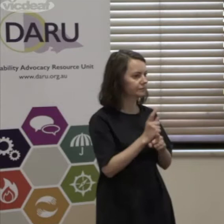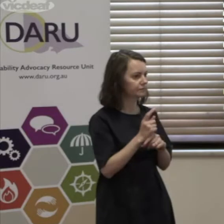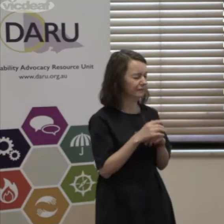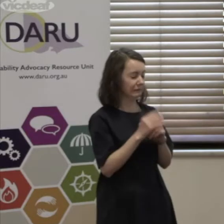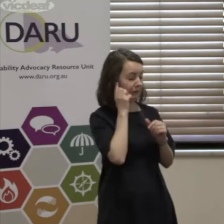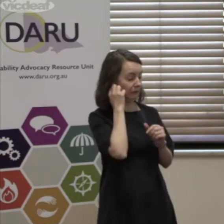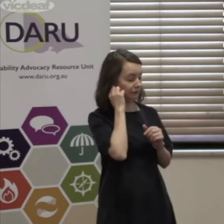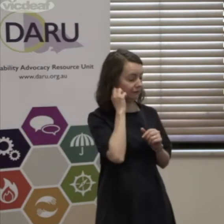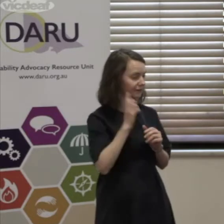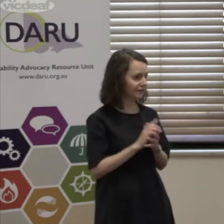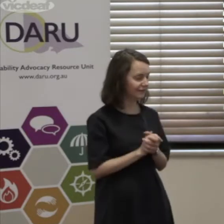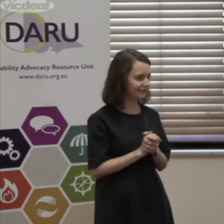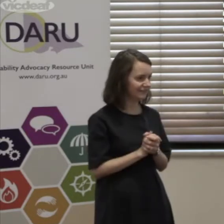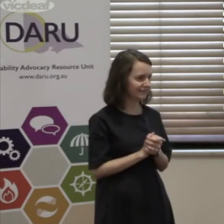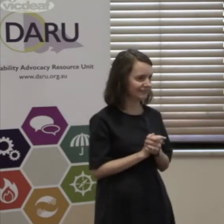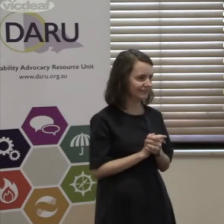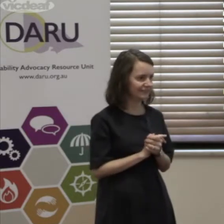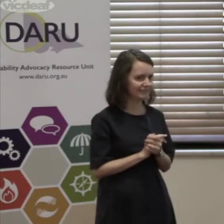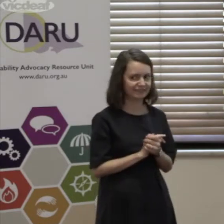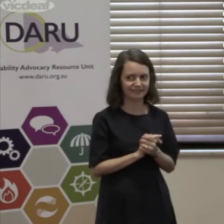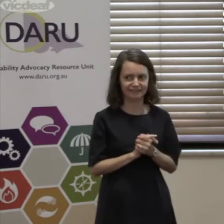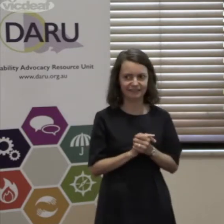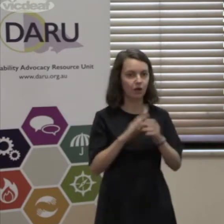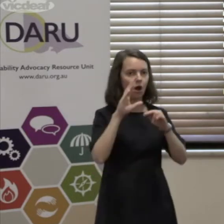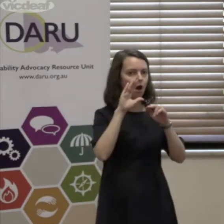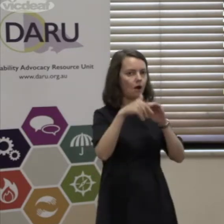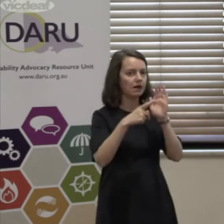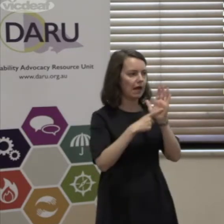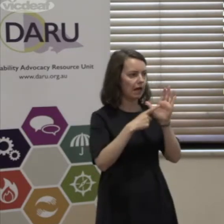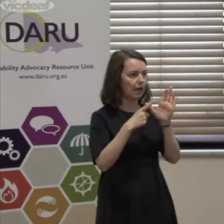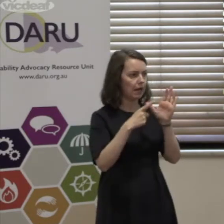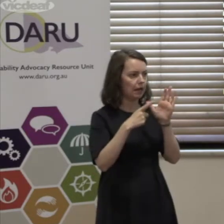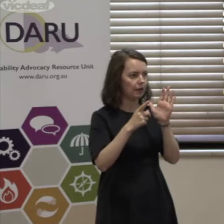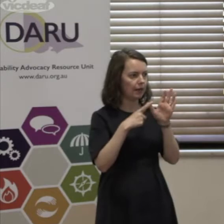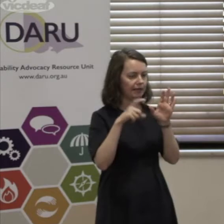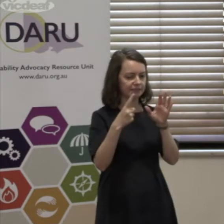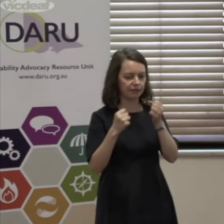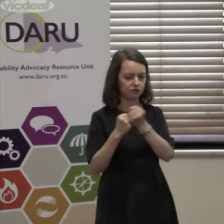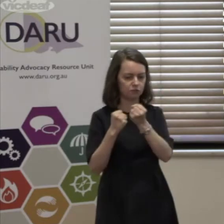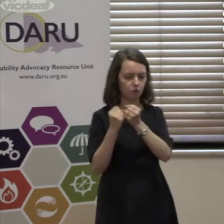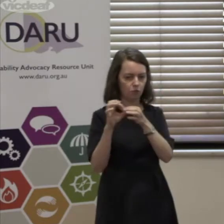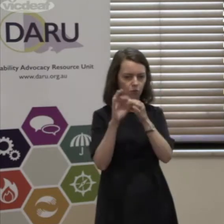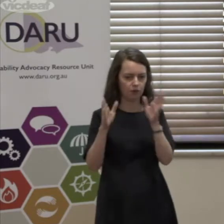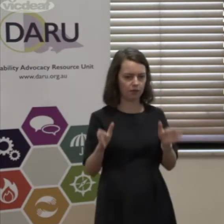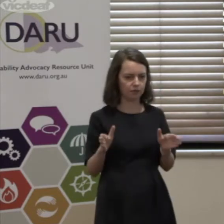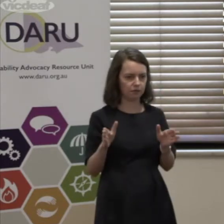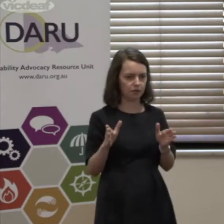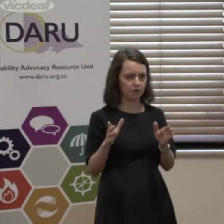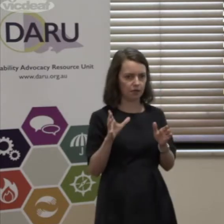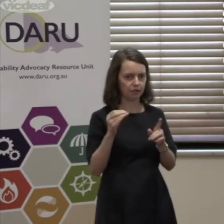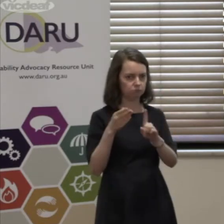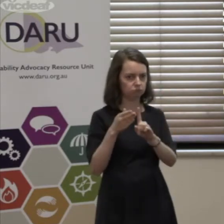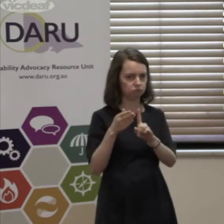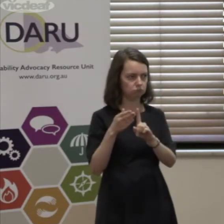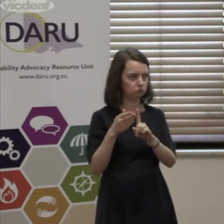With the local area coordinators and the support coordinators, do the participants get to keep them on a regular basis?